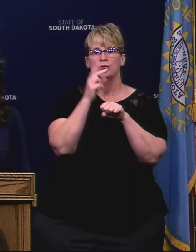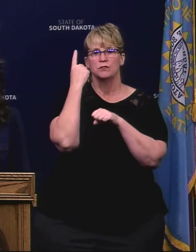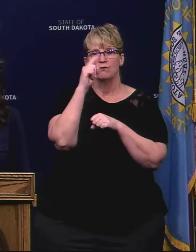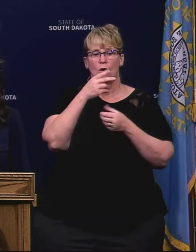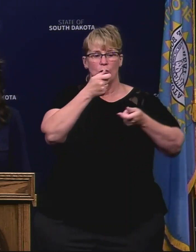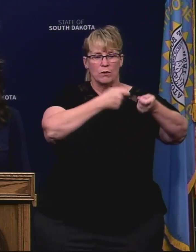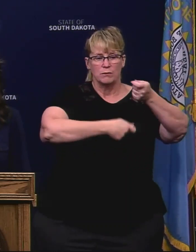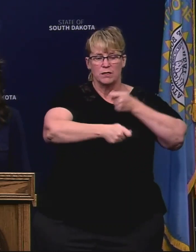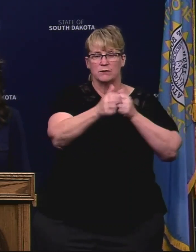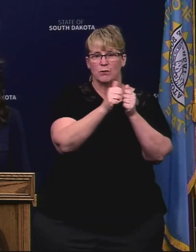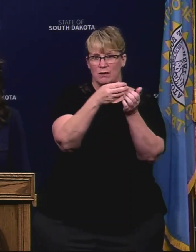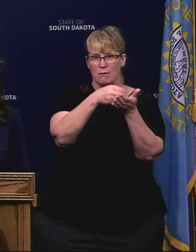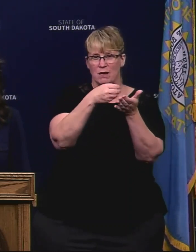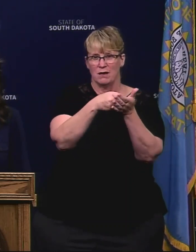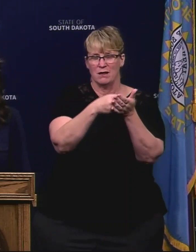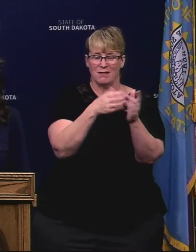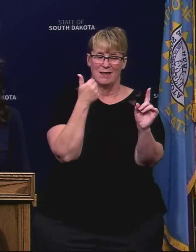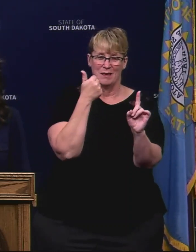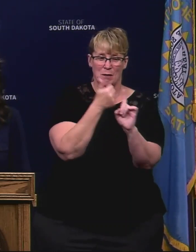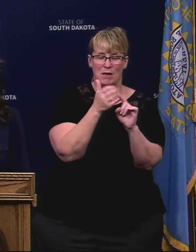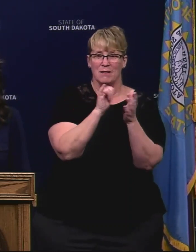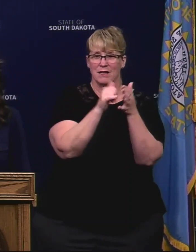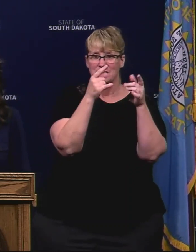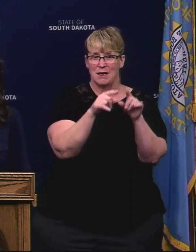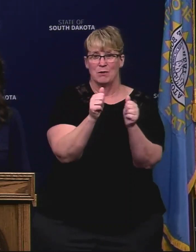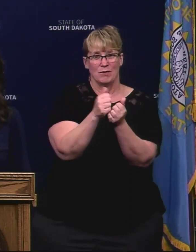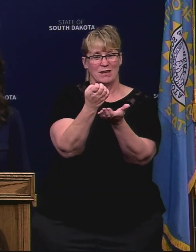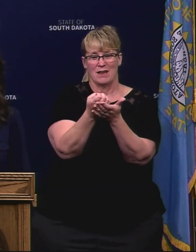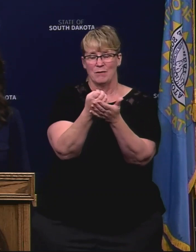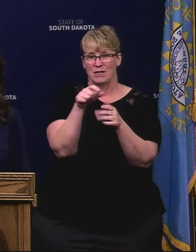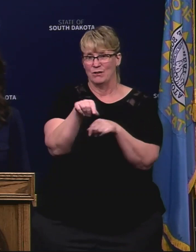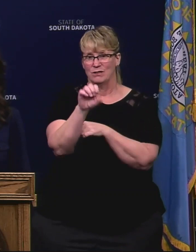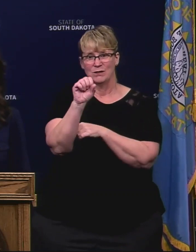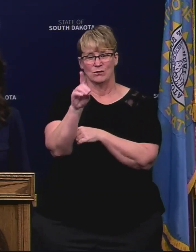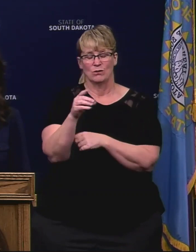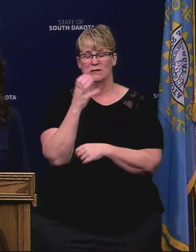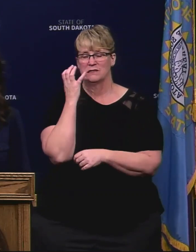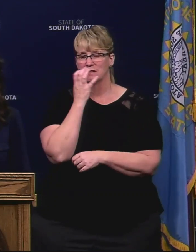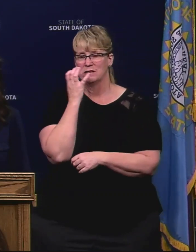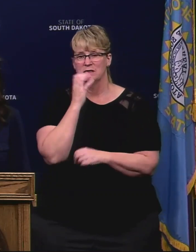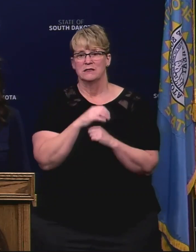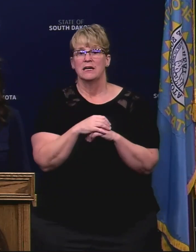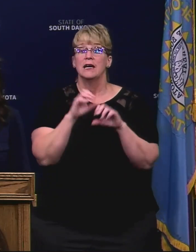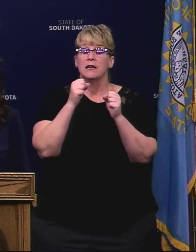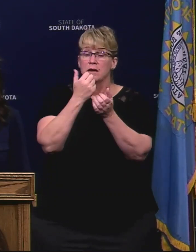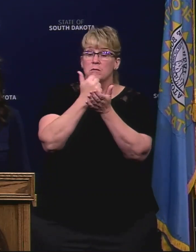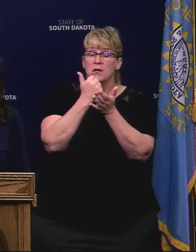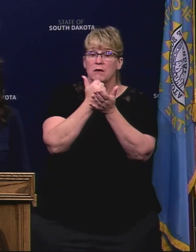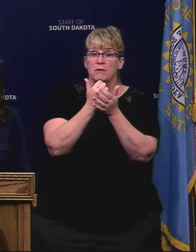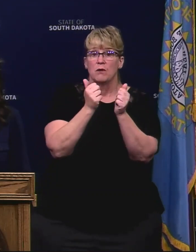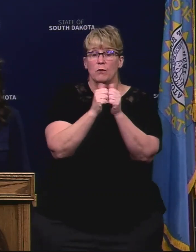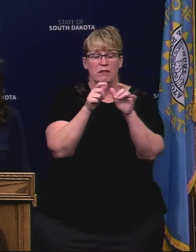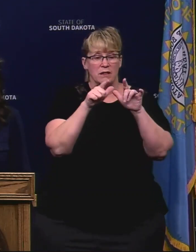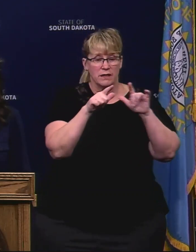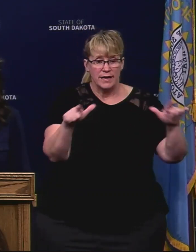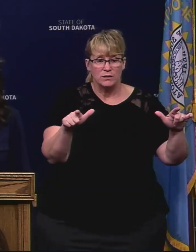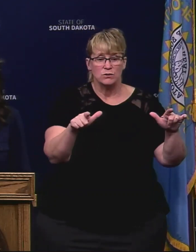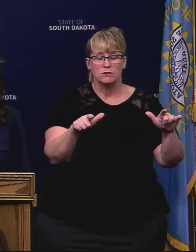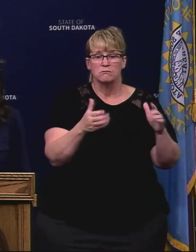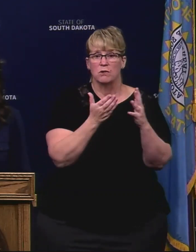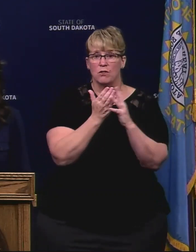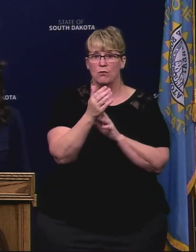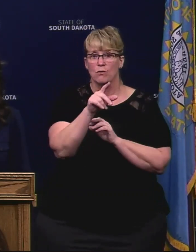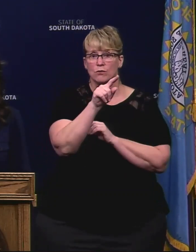revenue replacement because of the impact we're seeing to our economy. And that can be helpful through language, through